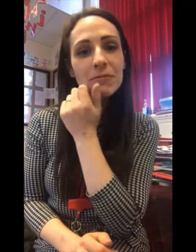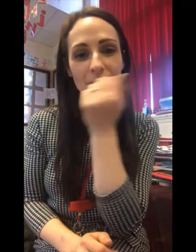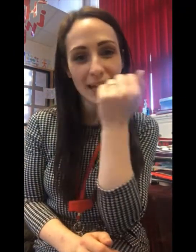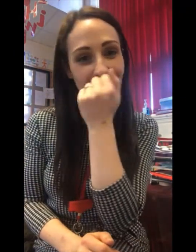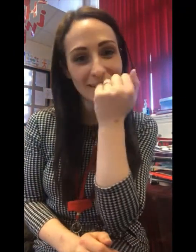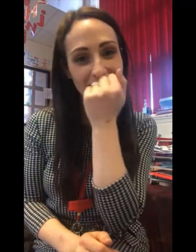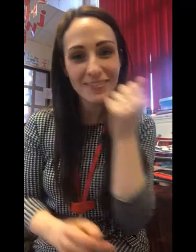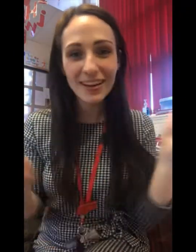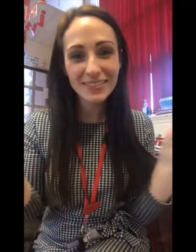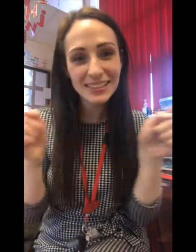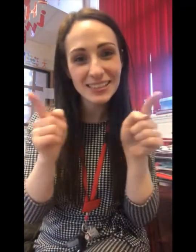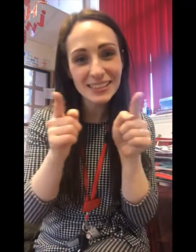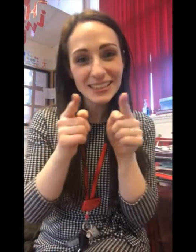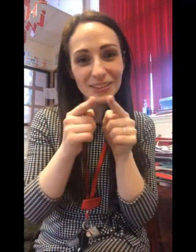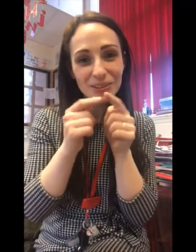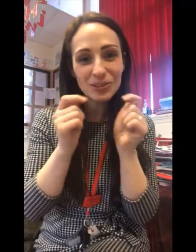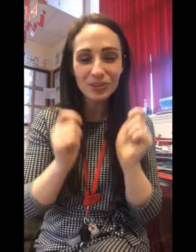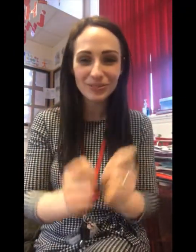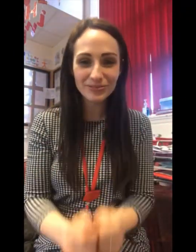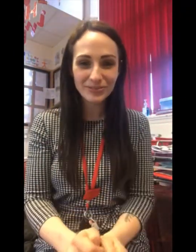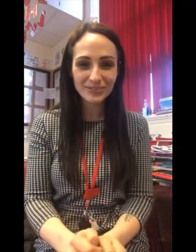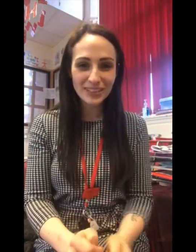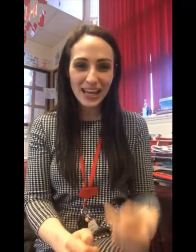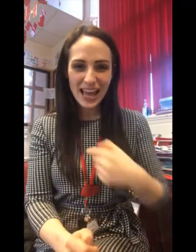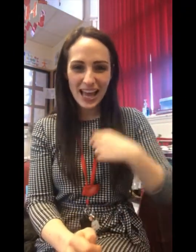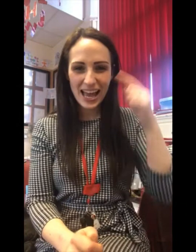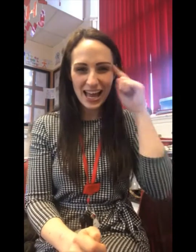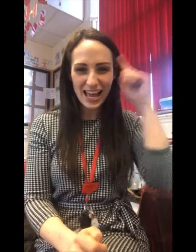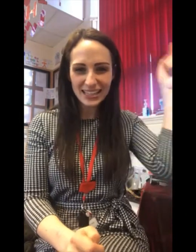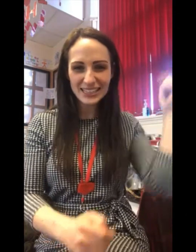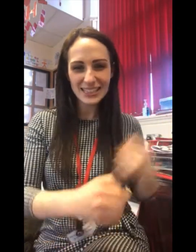red roses too. I see them